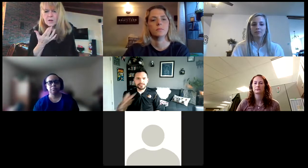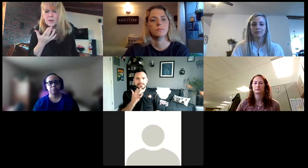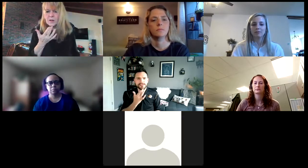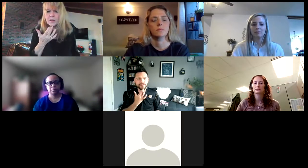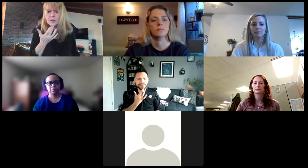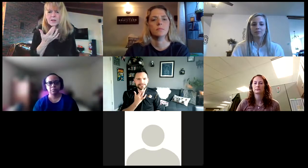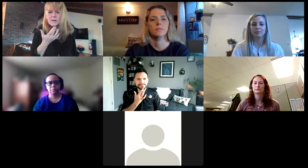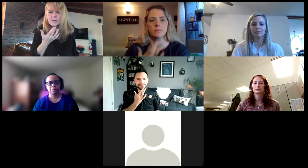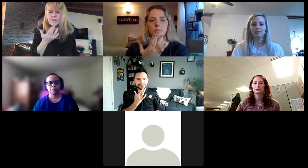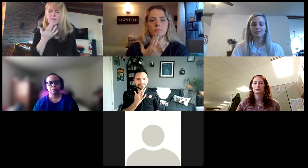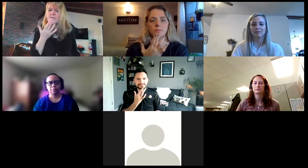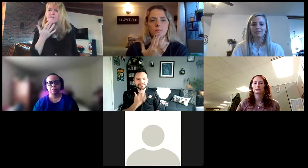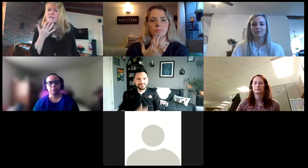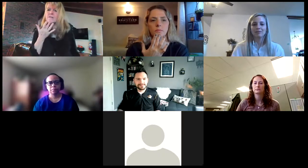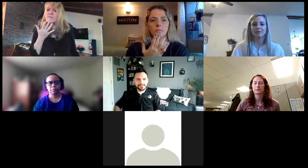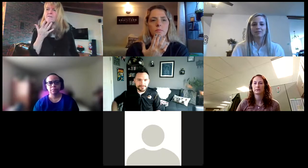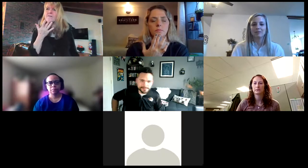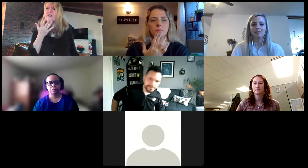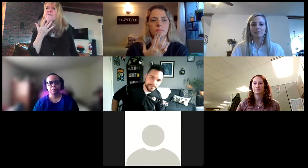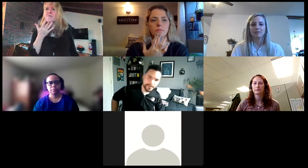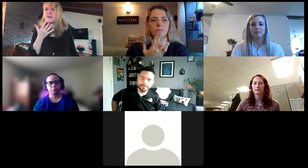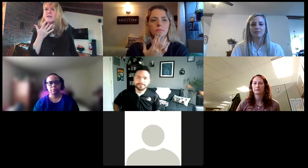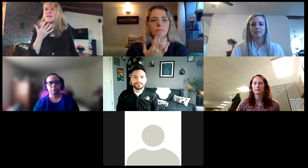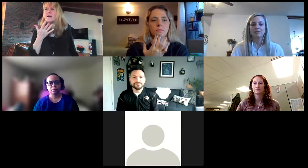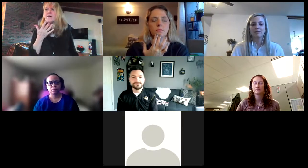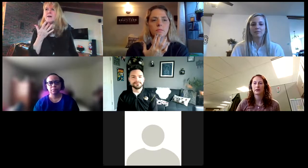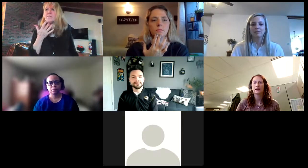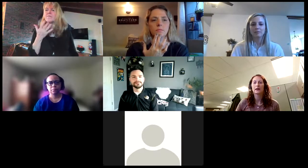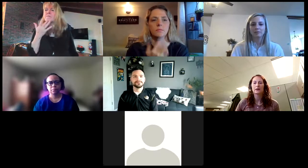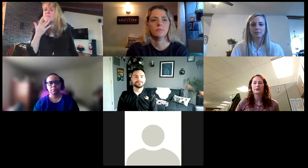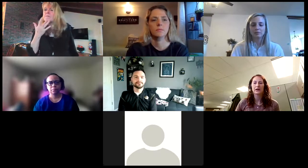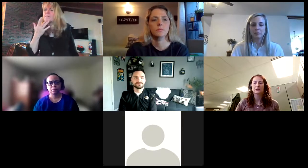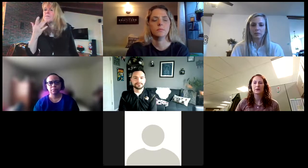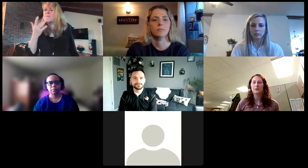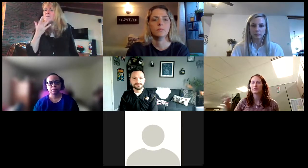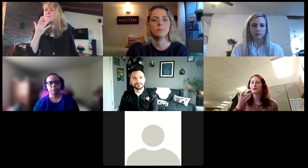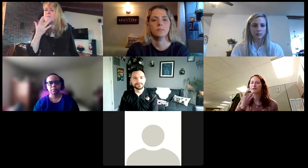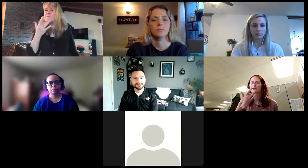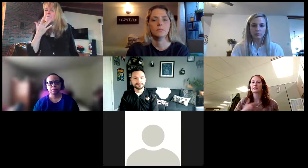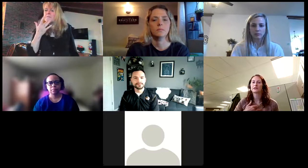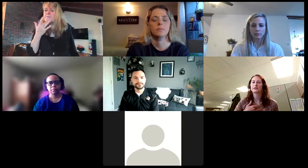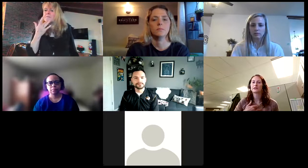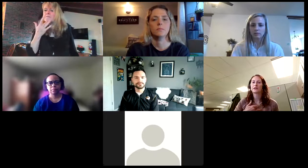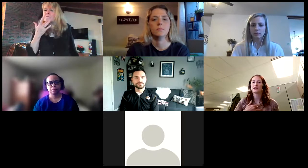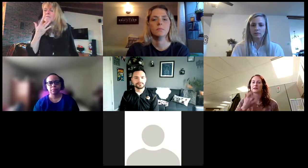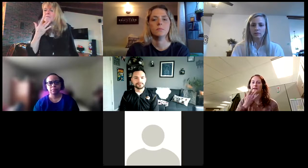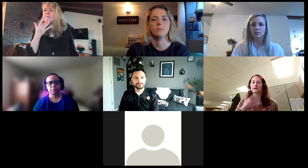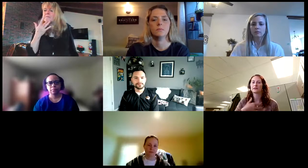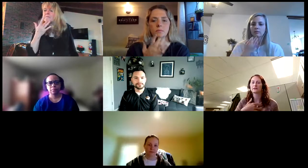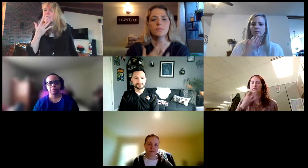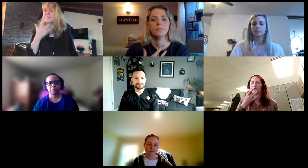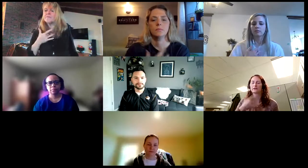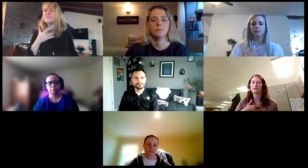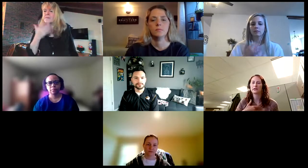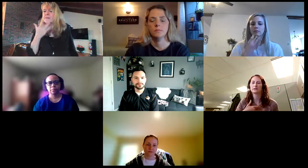Is this favorite? Favorite, That's what Mark told us, favorite day like